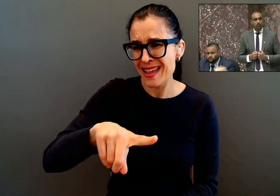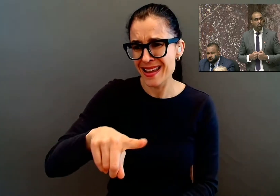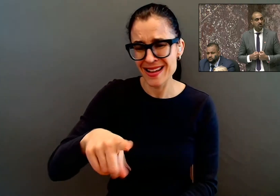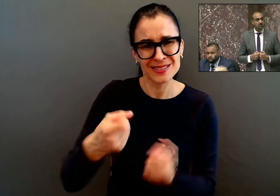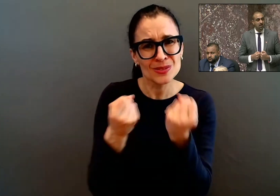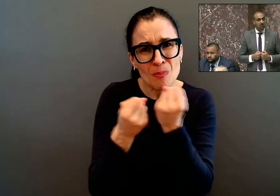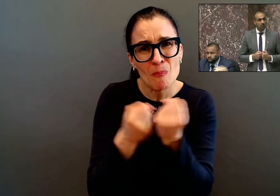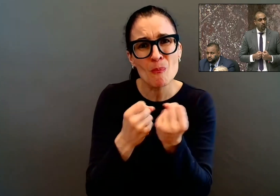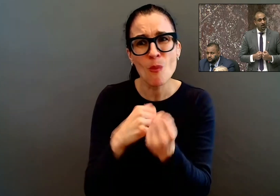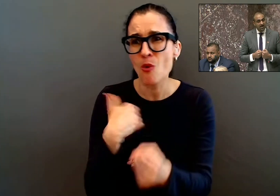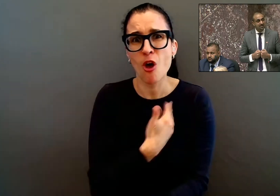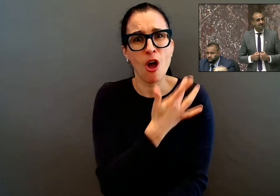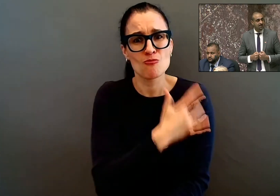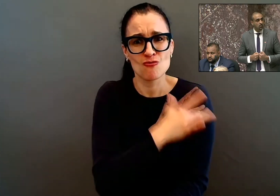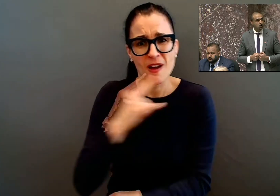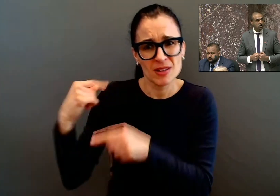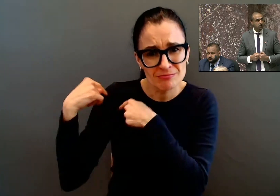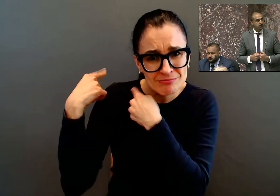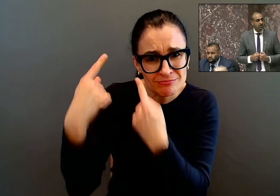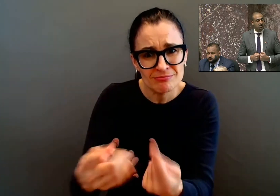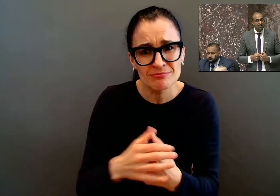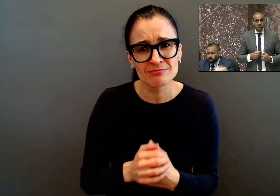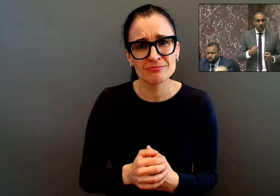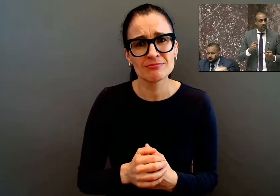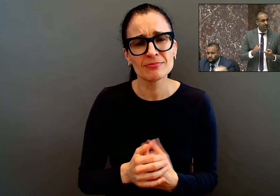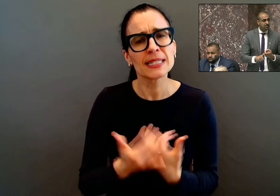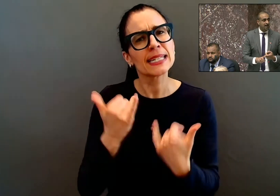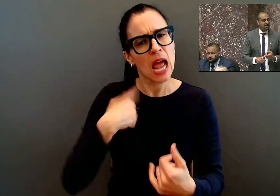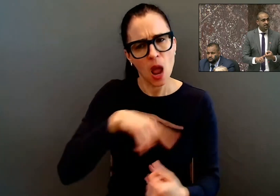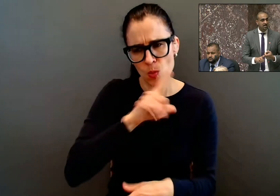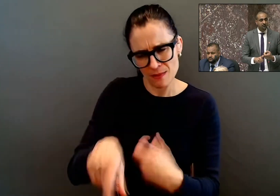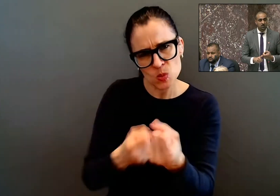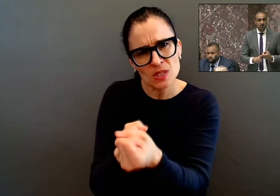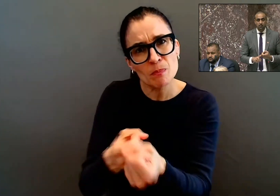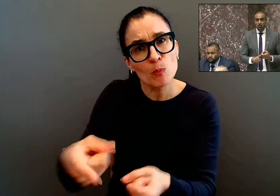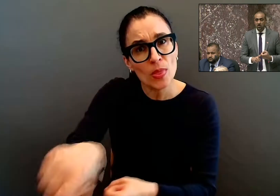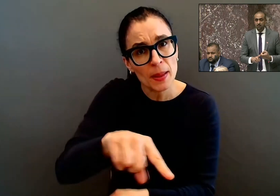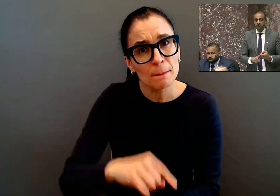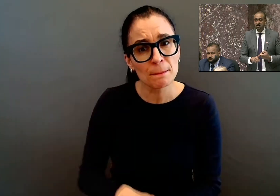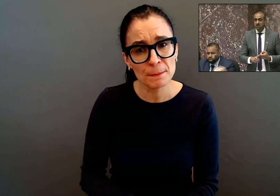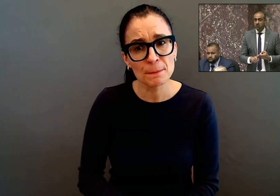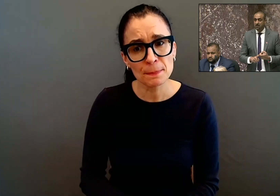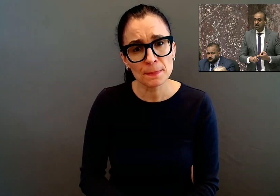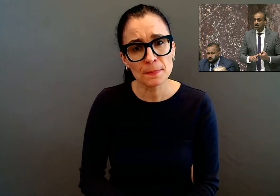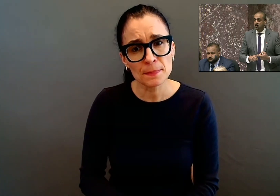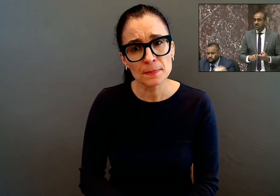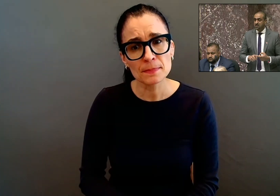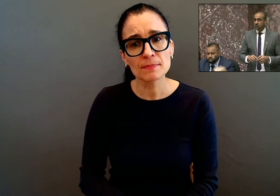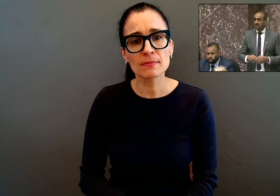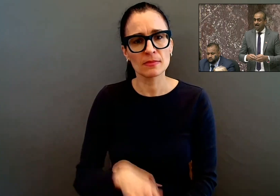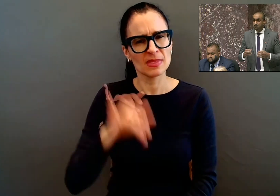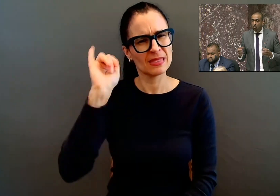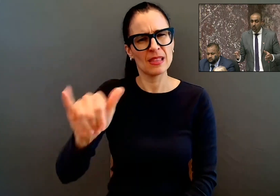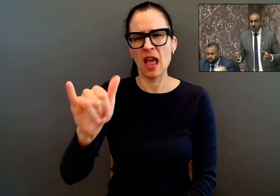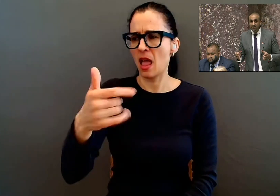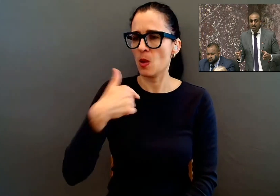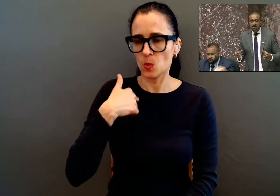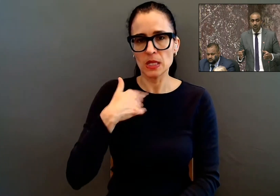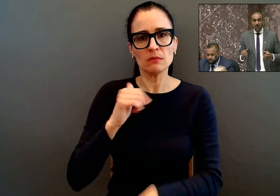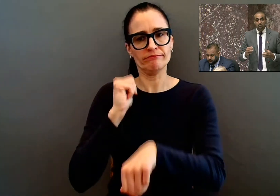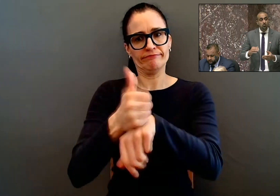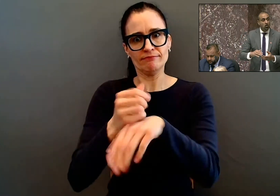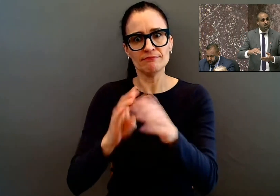be supported when they need it most, Honourable Speaker. That's why we've expanded SAFER program, so that not only seniors can get more